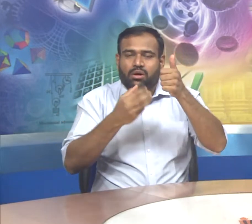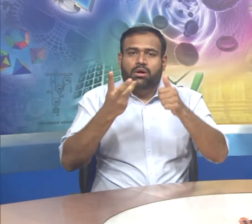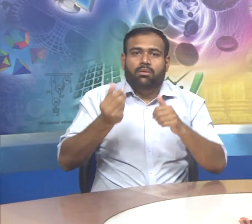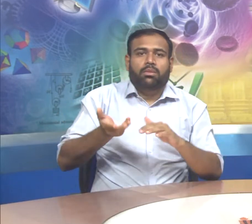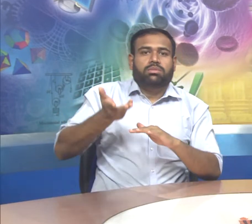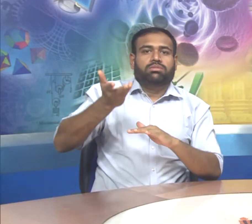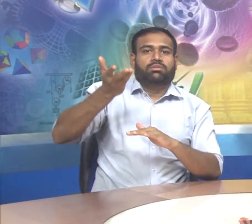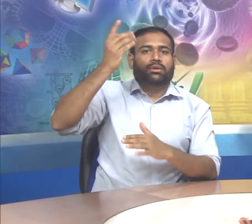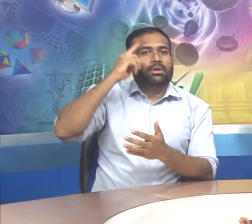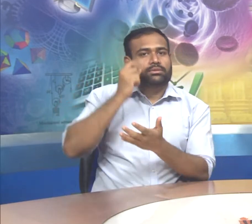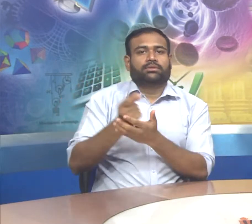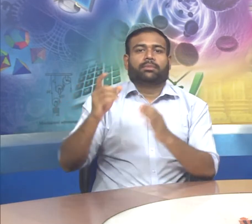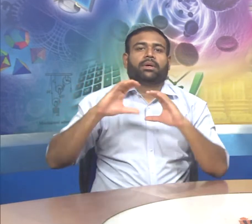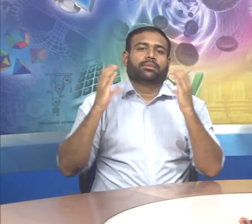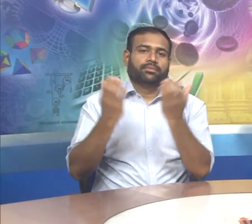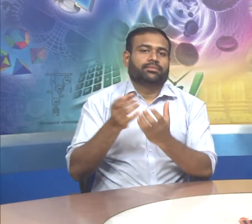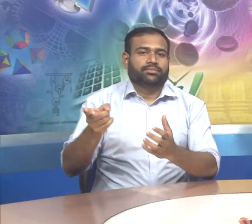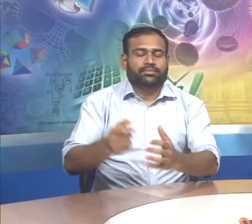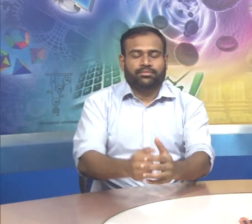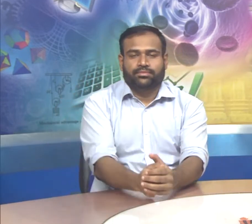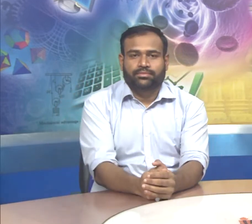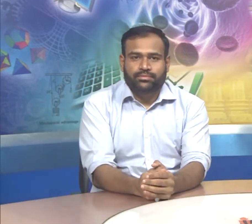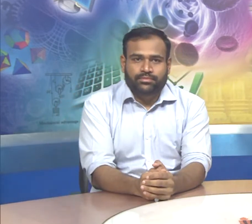judges from time to time.